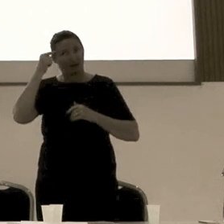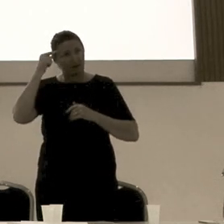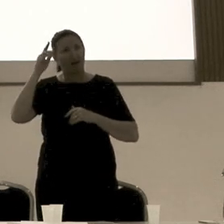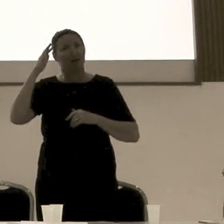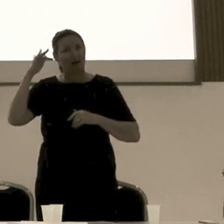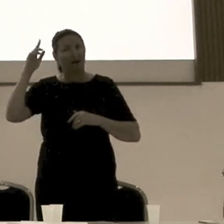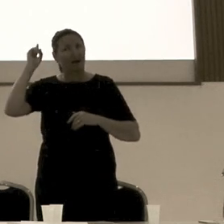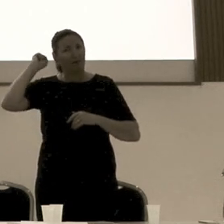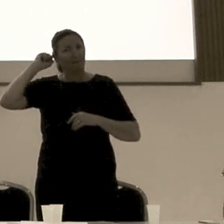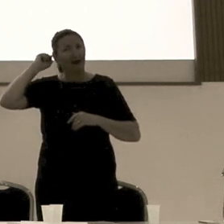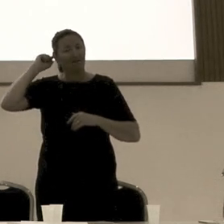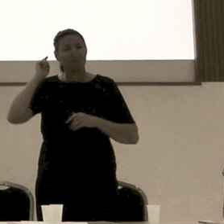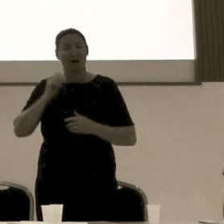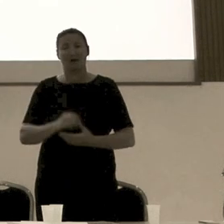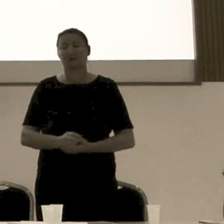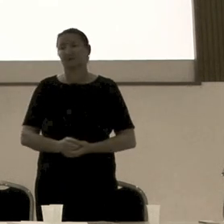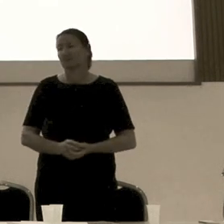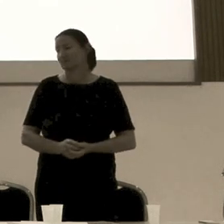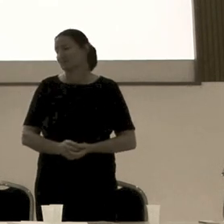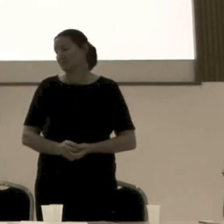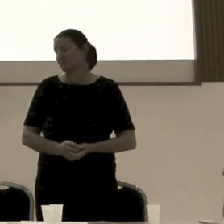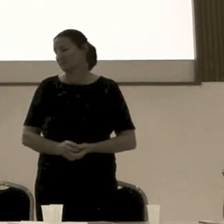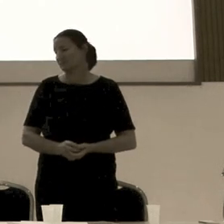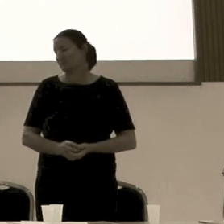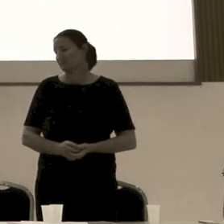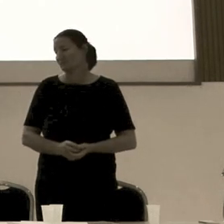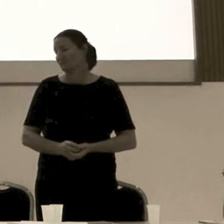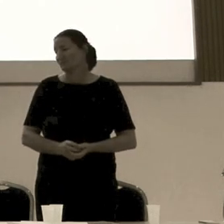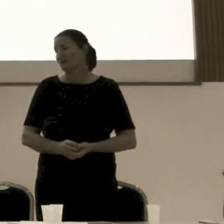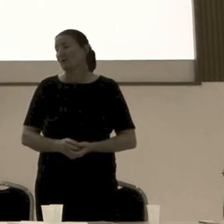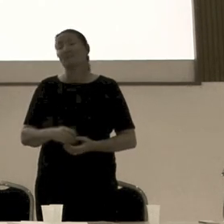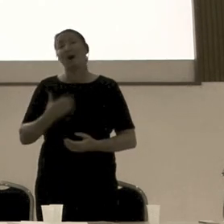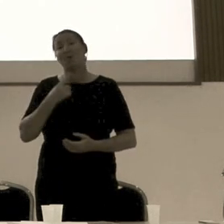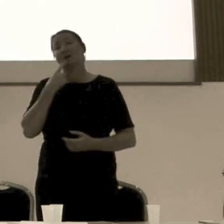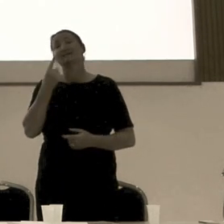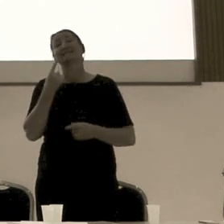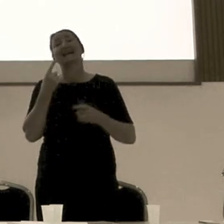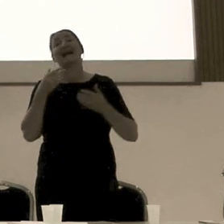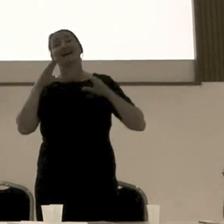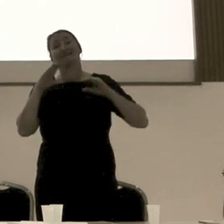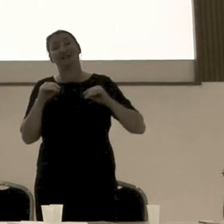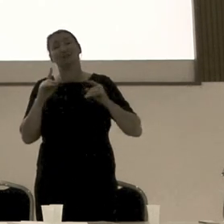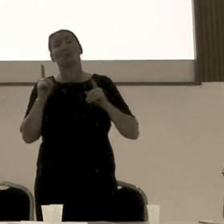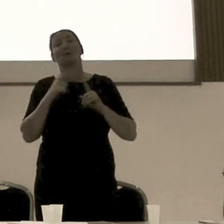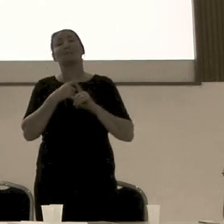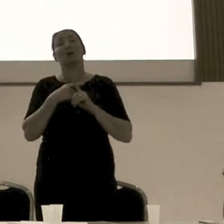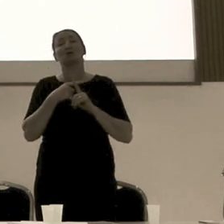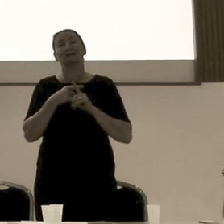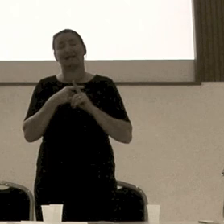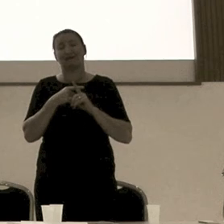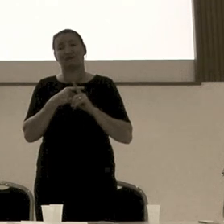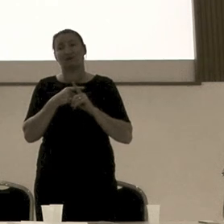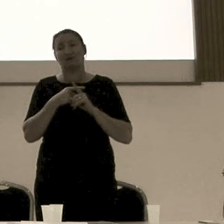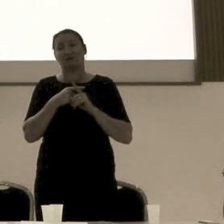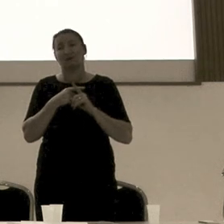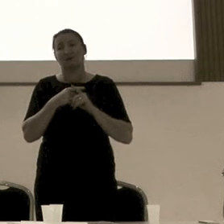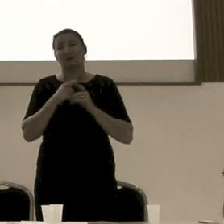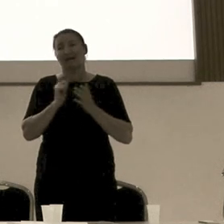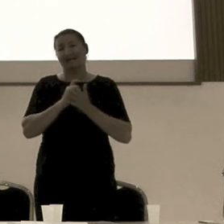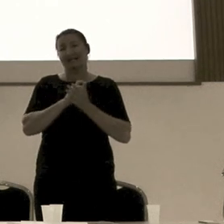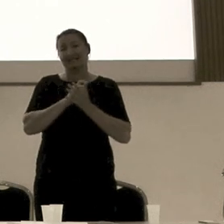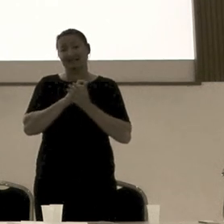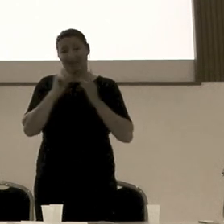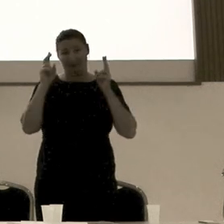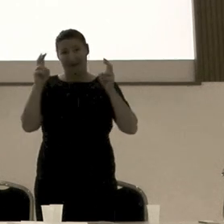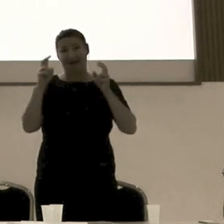agenda. But I want to end on a more positive note. The theme for Disability History Month